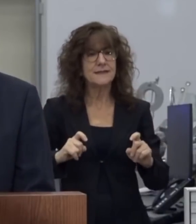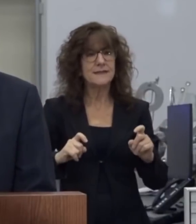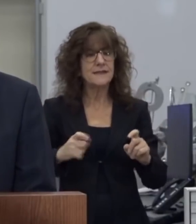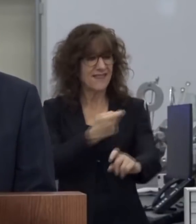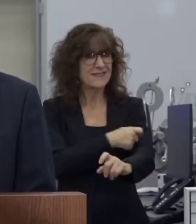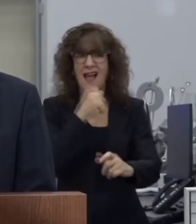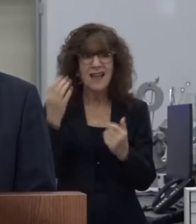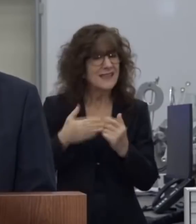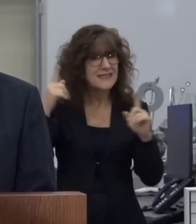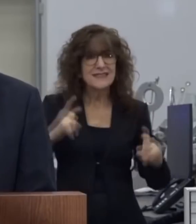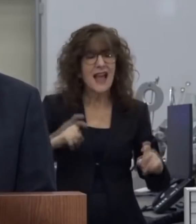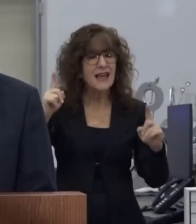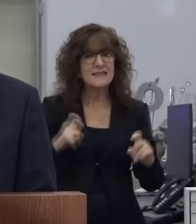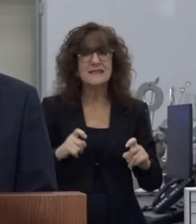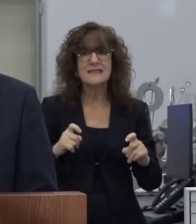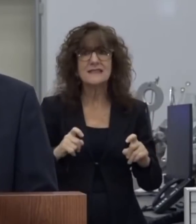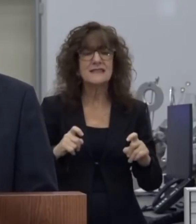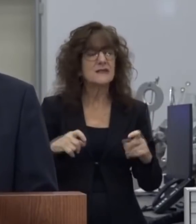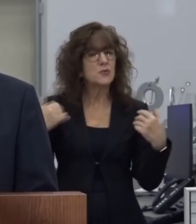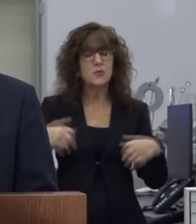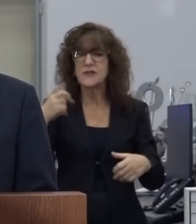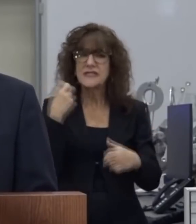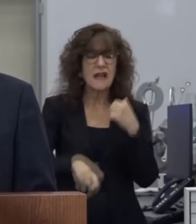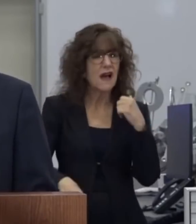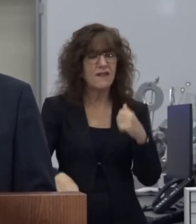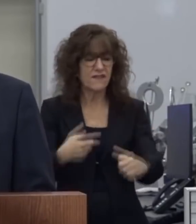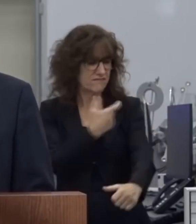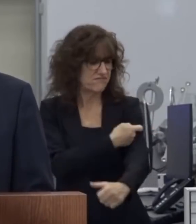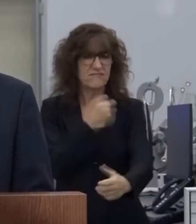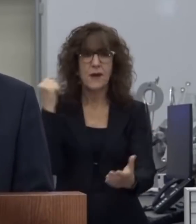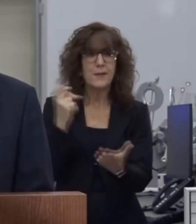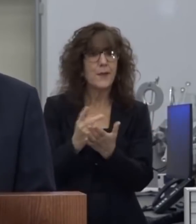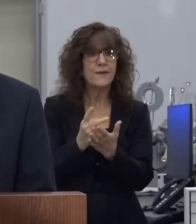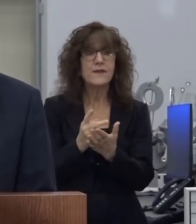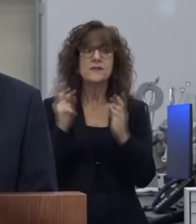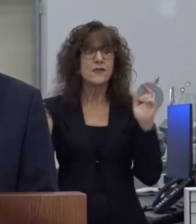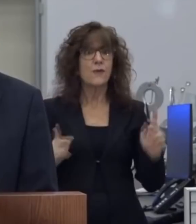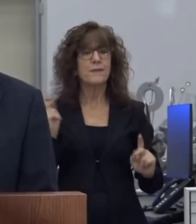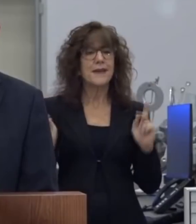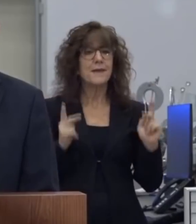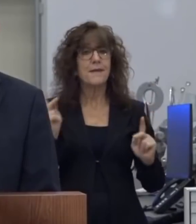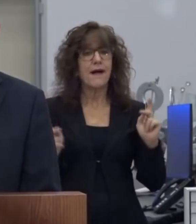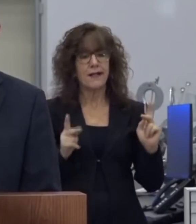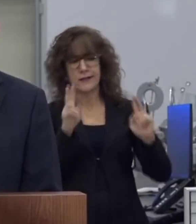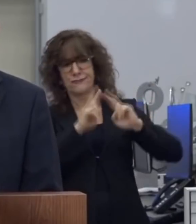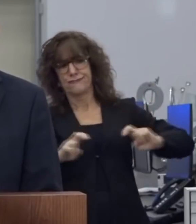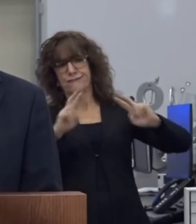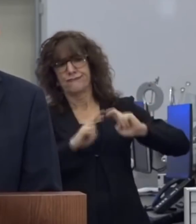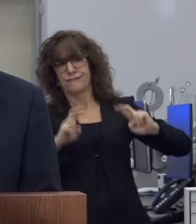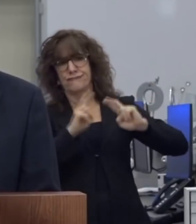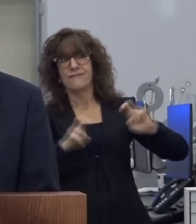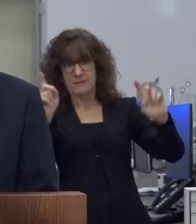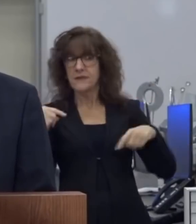not easy. It's very hard to get a vaccine through and approved. So people have been looking at and scrutinizing this